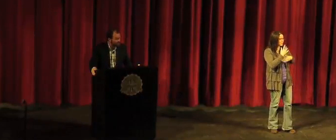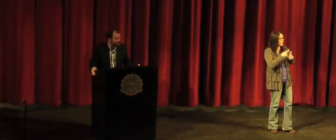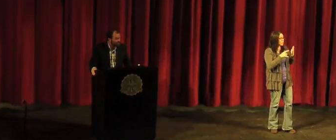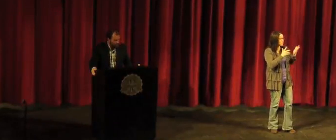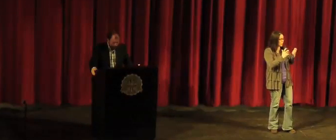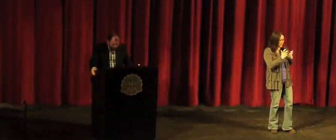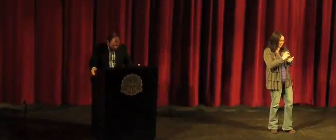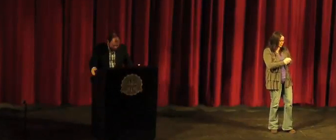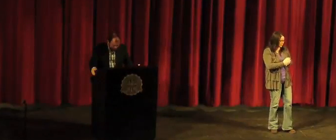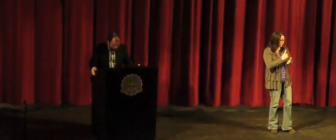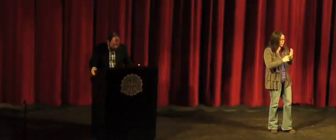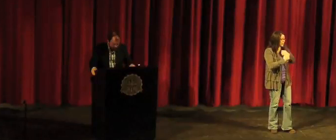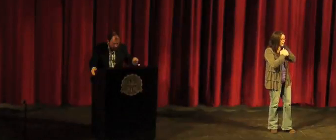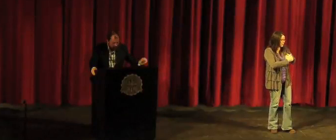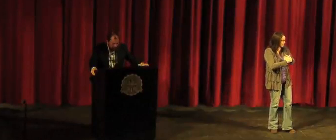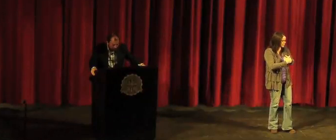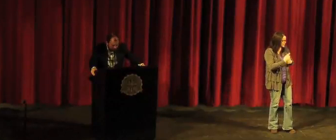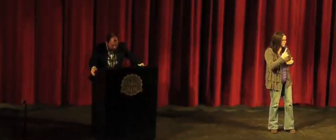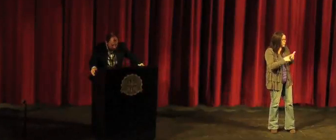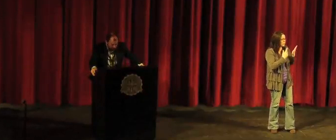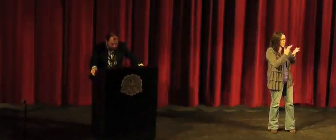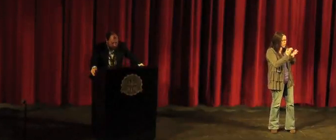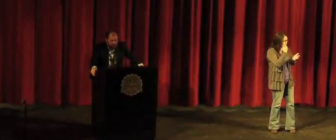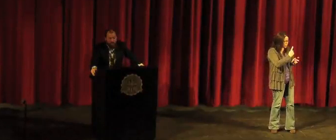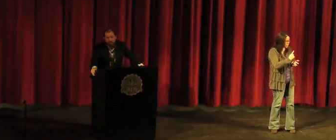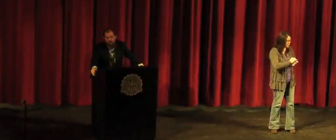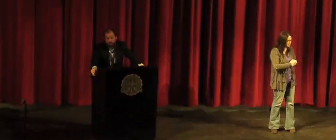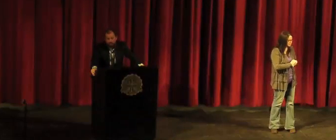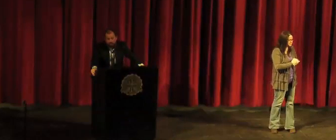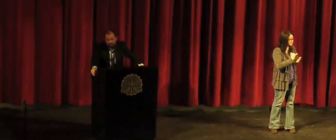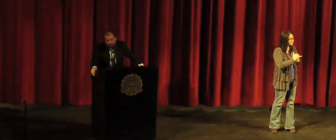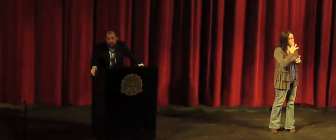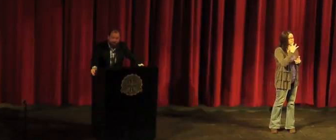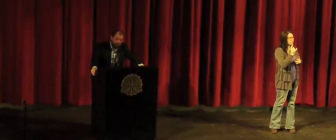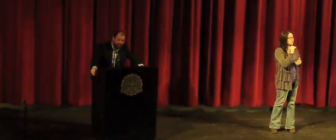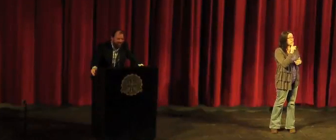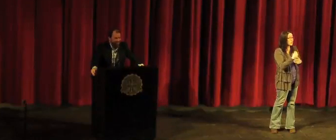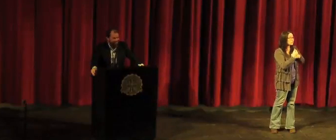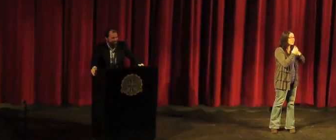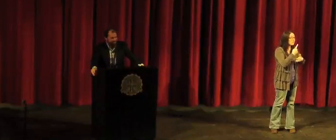want, what we love, what we long for. That's why we don't always love what we think.